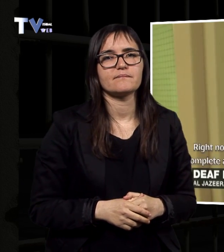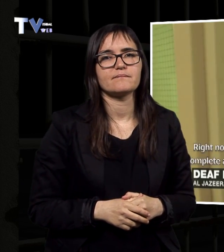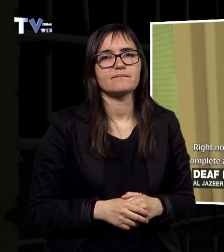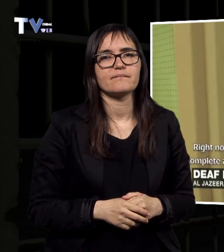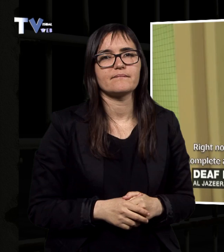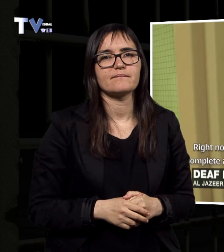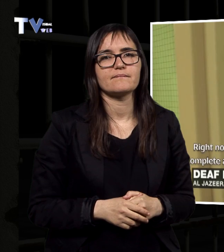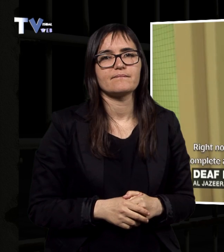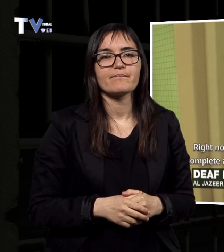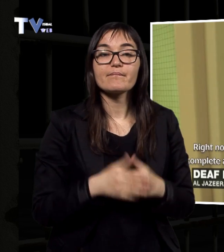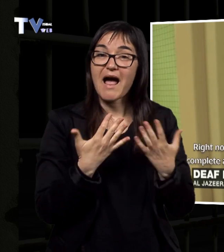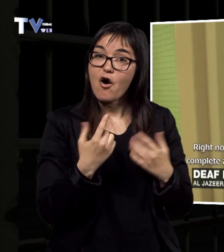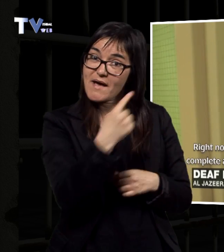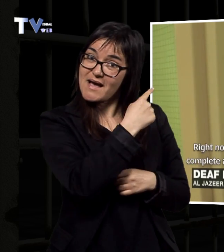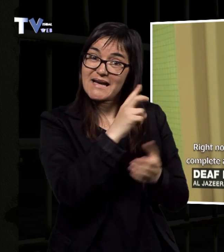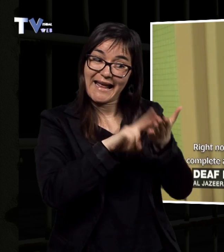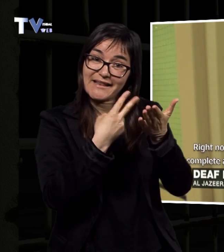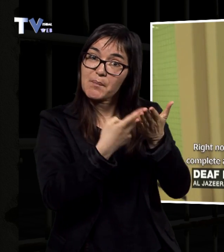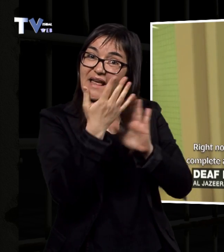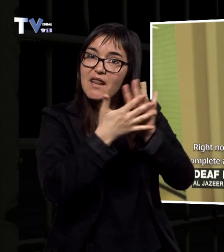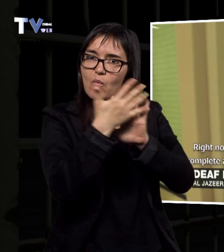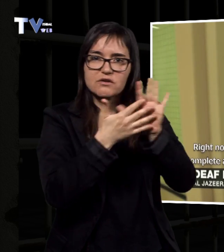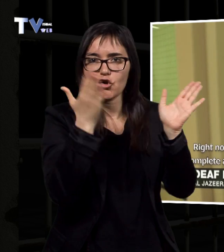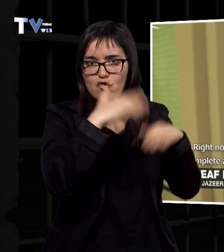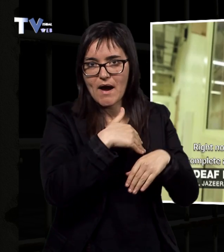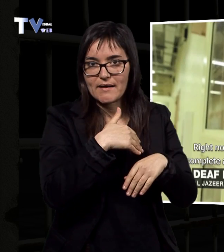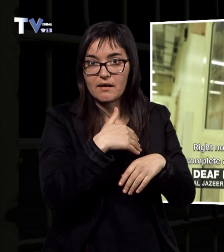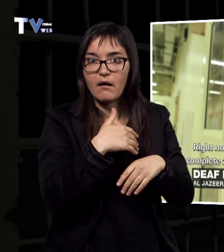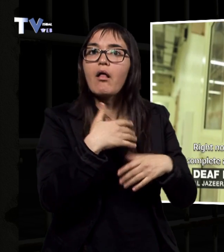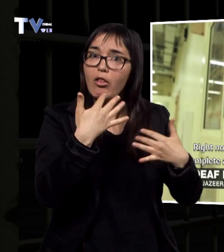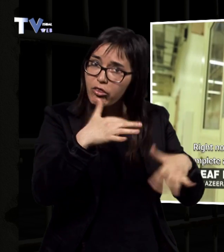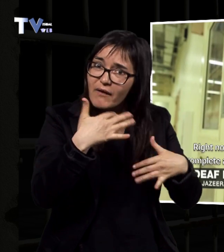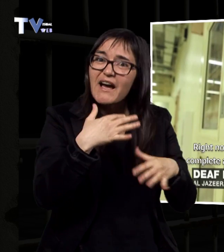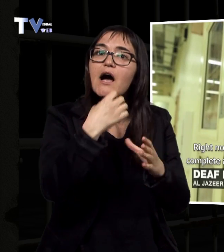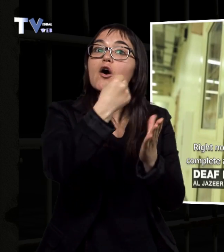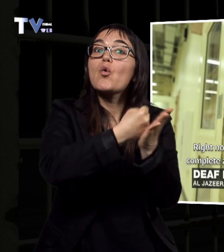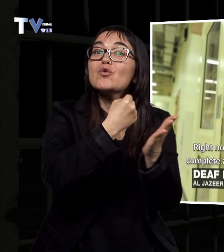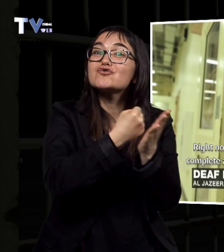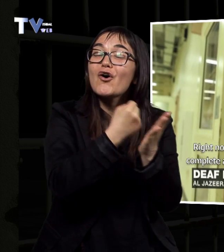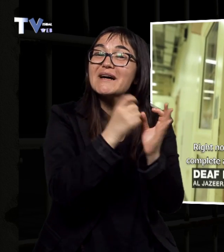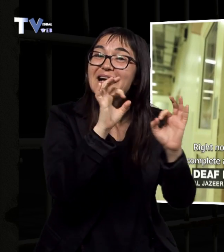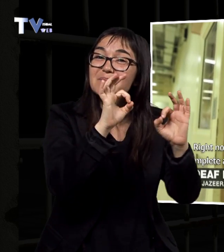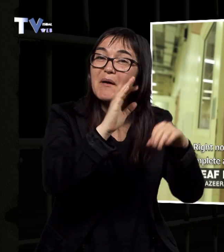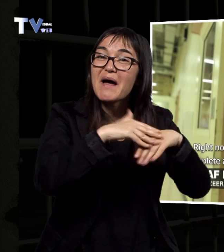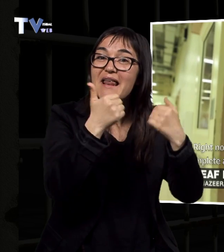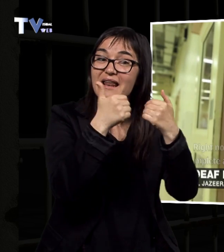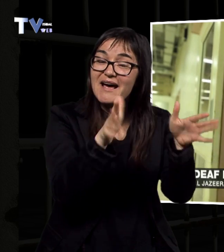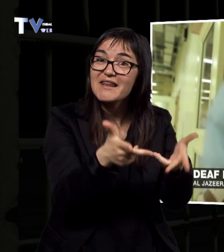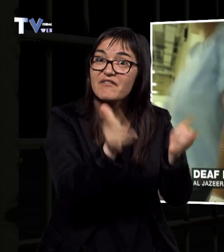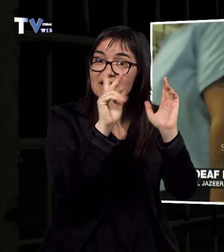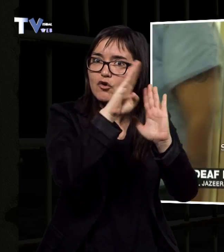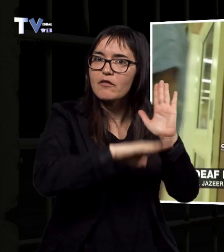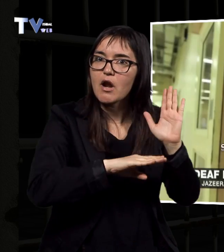Right now, she lacks the sign language interpreter to complete a program that she needs to get